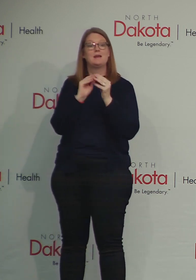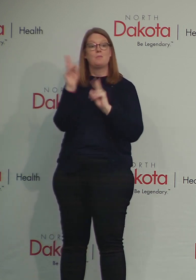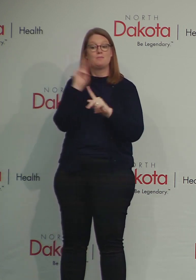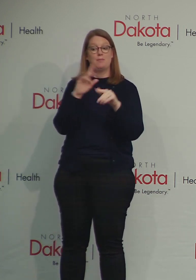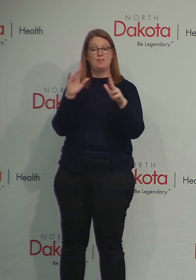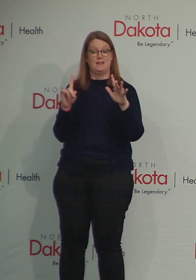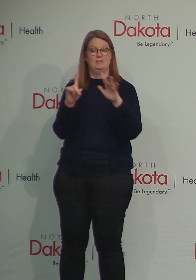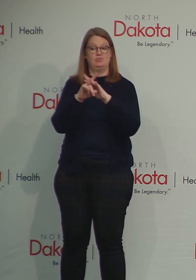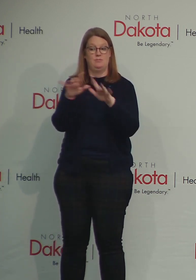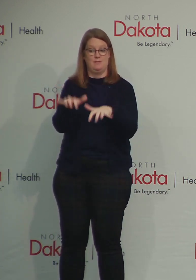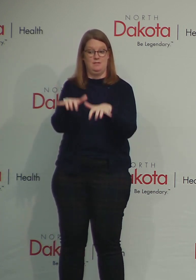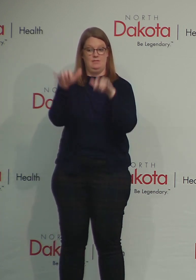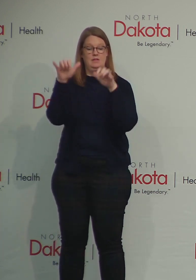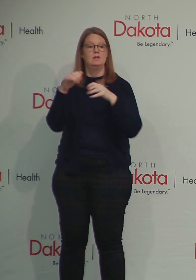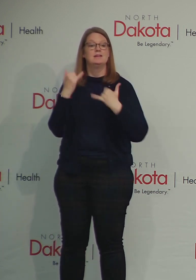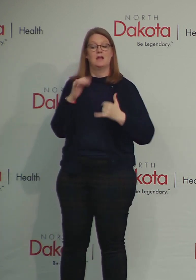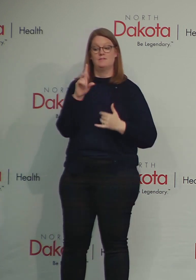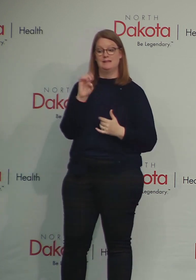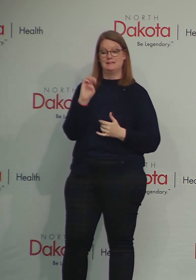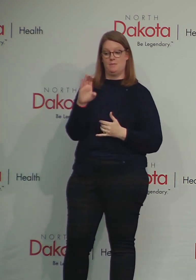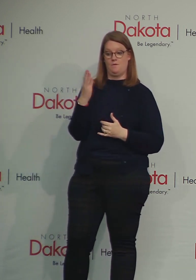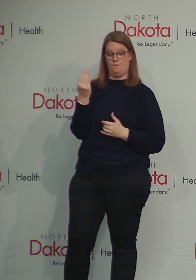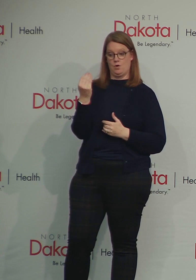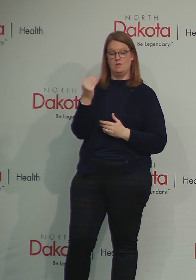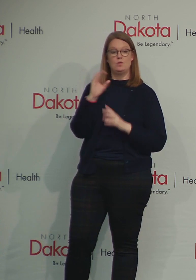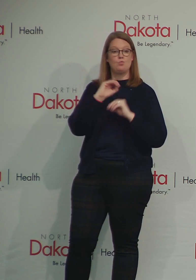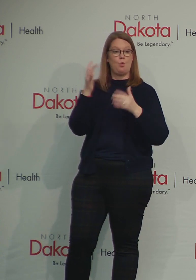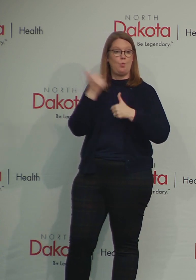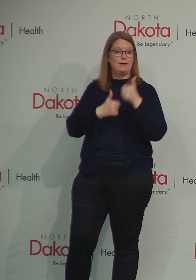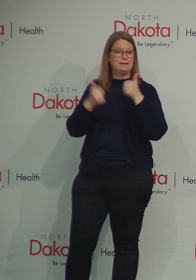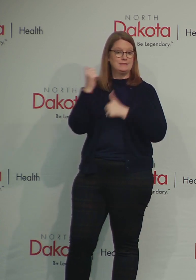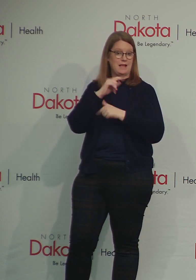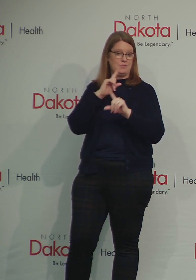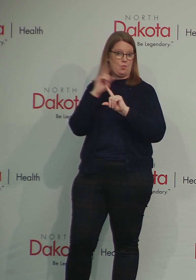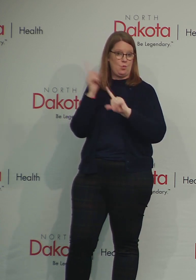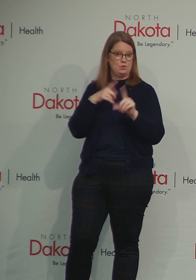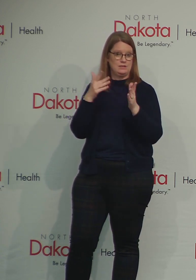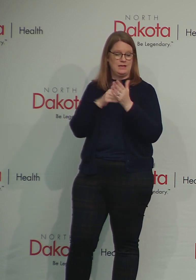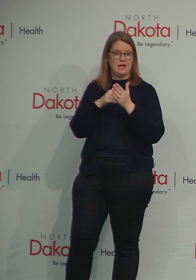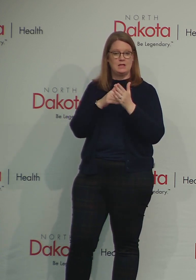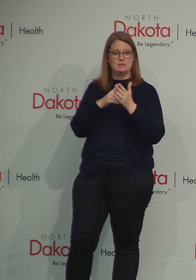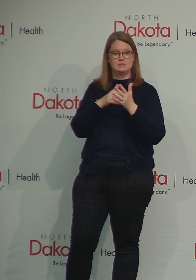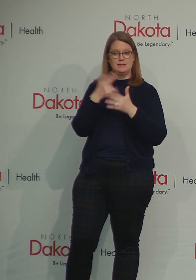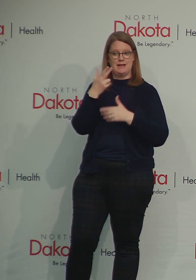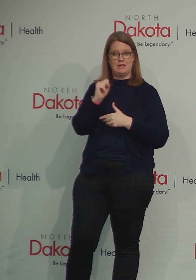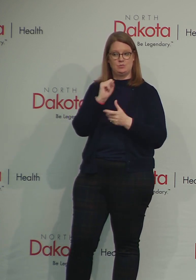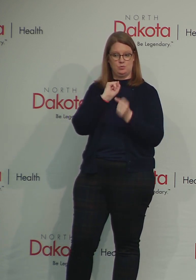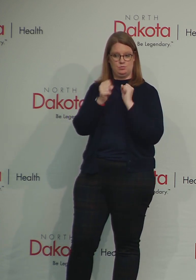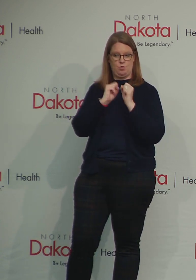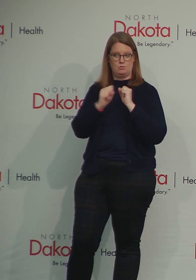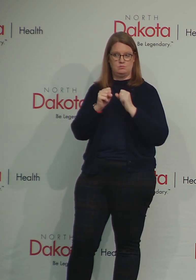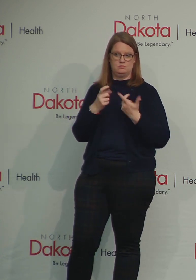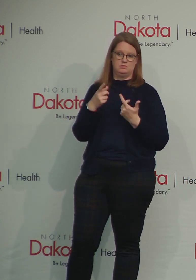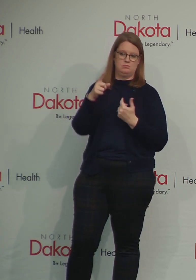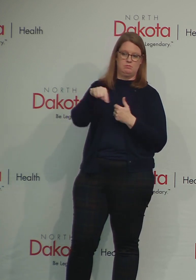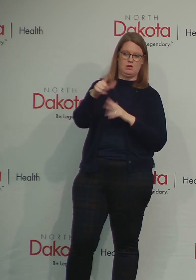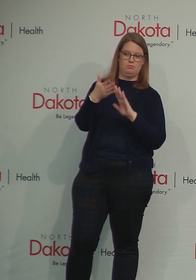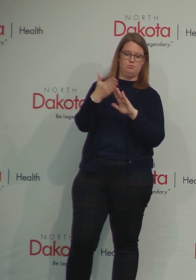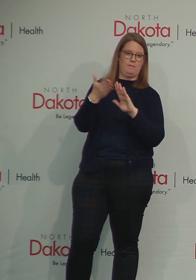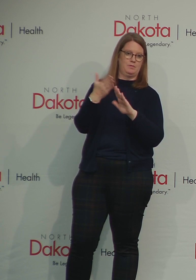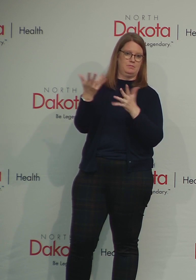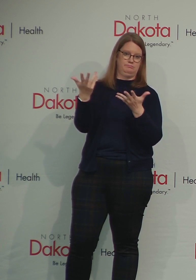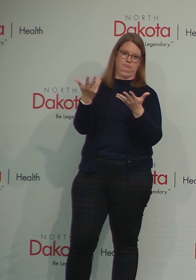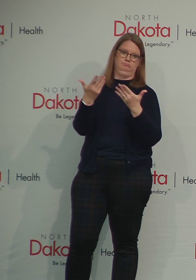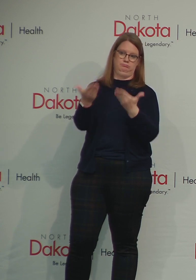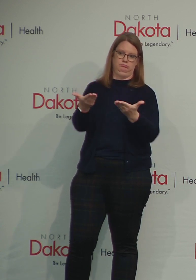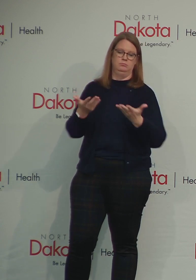because as of December 14th, there will be no executive orders against high school sports. They're operating free of the executive